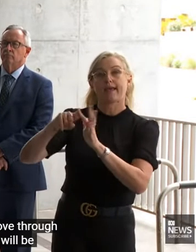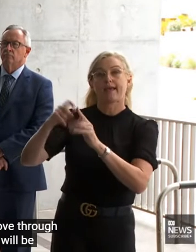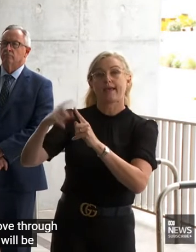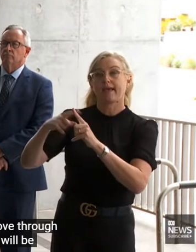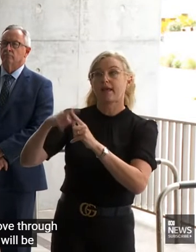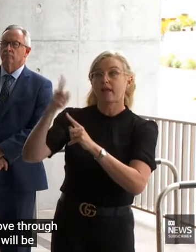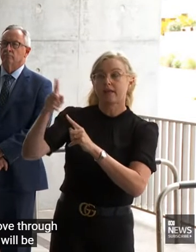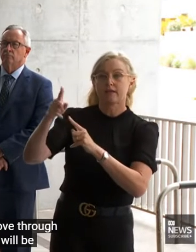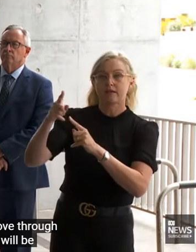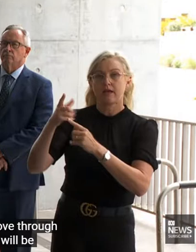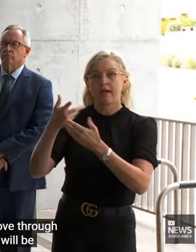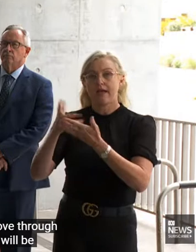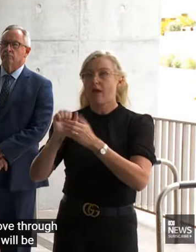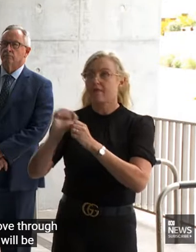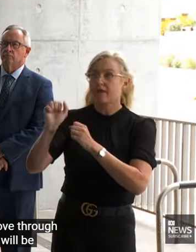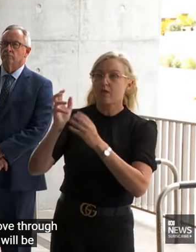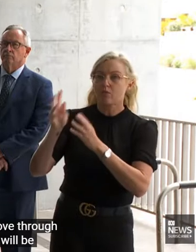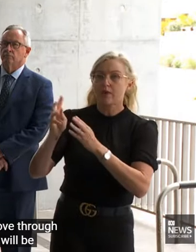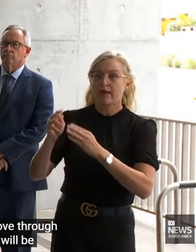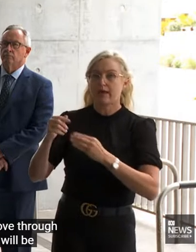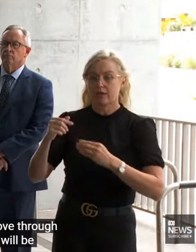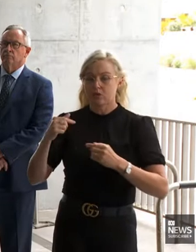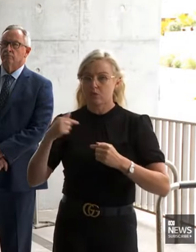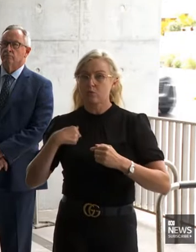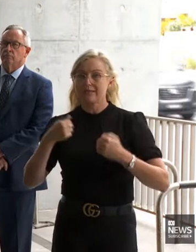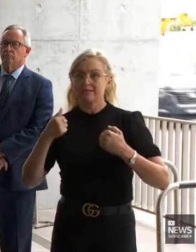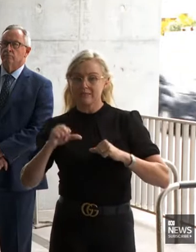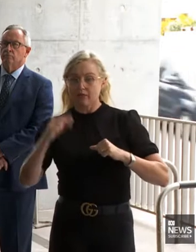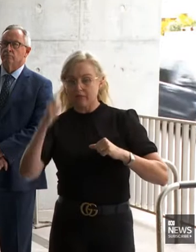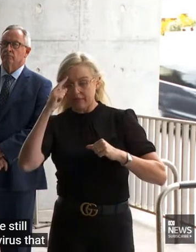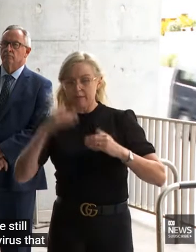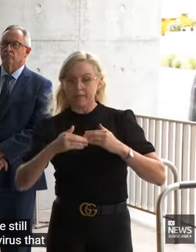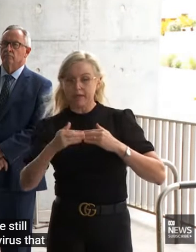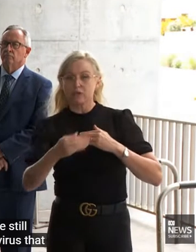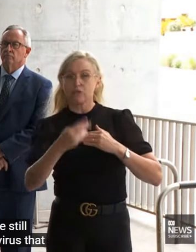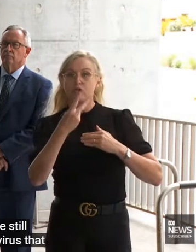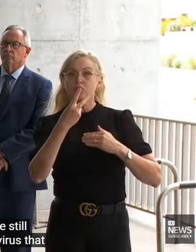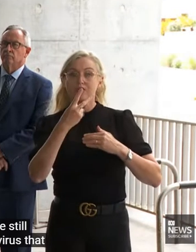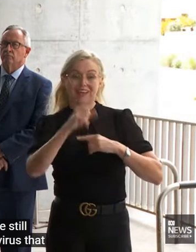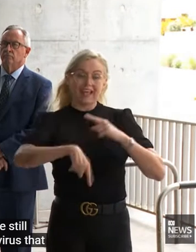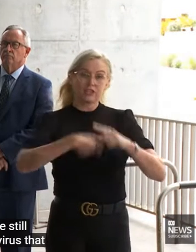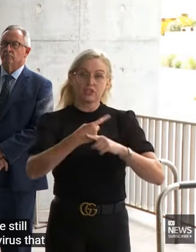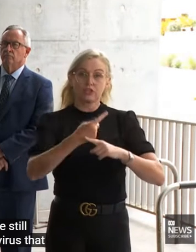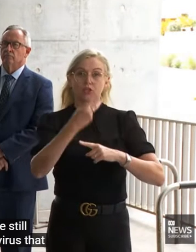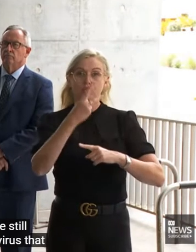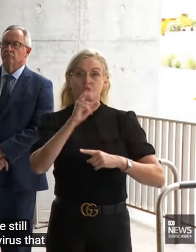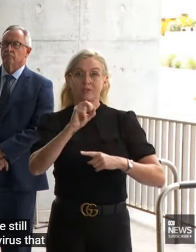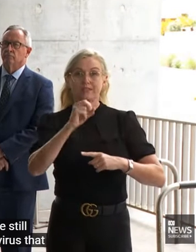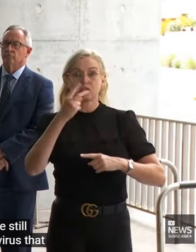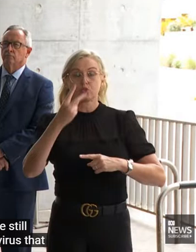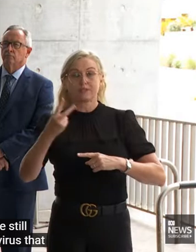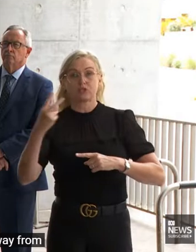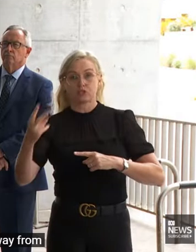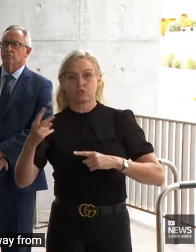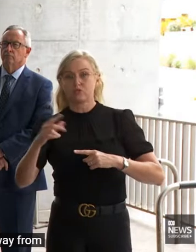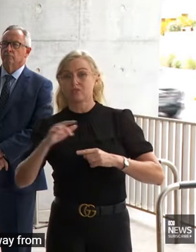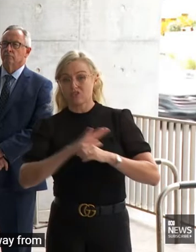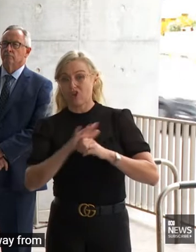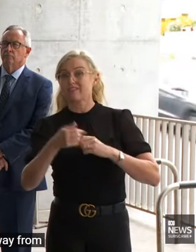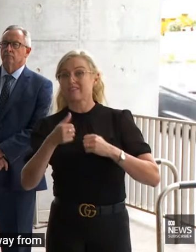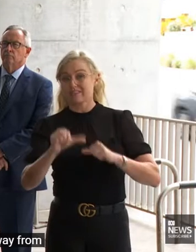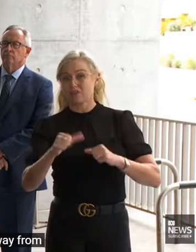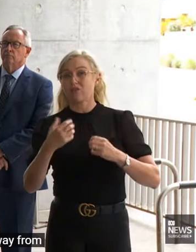through 2022, where COVID will be still with us, we'll be still living alongside the virus, that we start the shift away